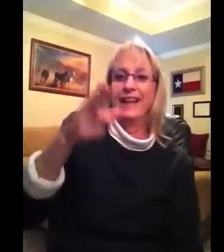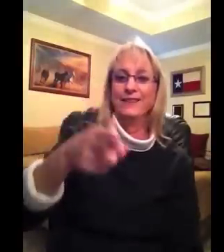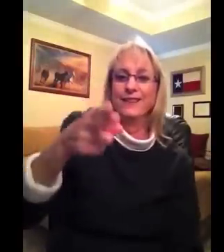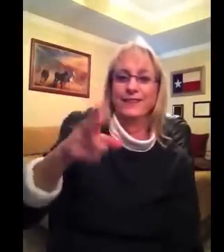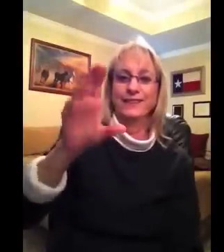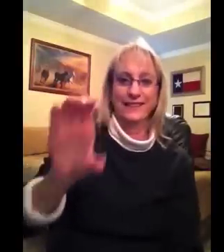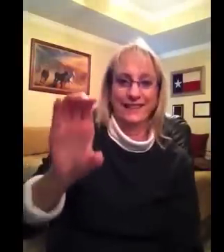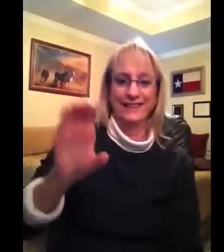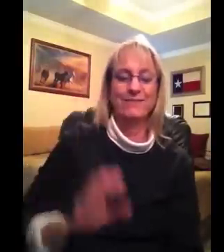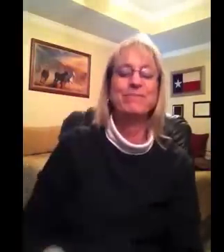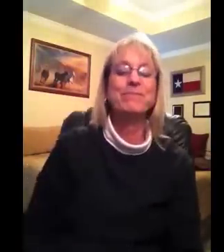TDHHC.